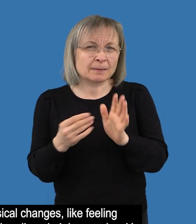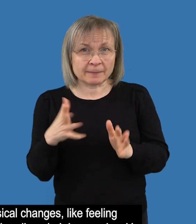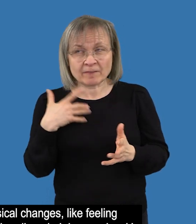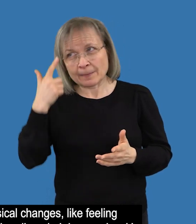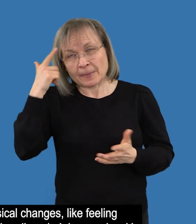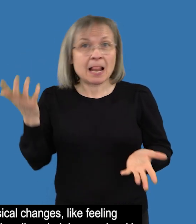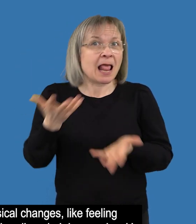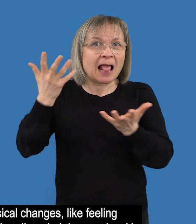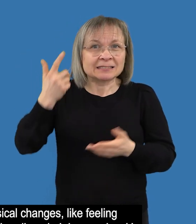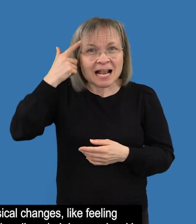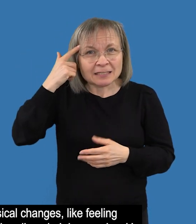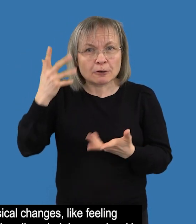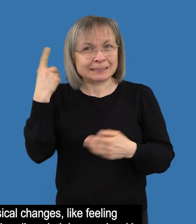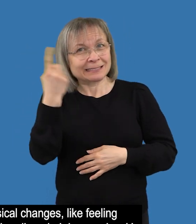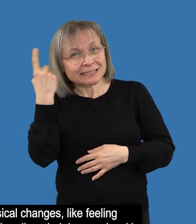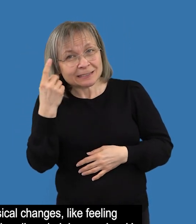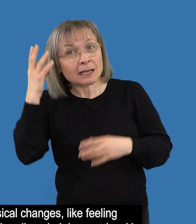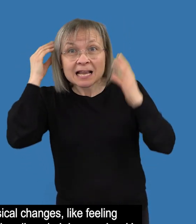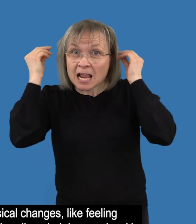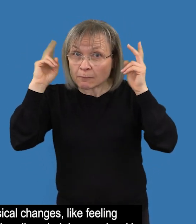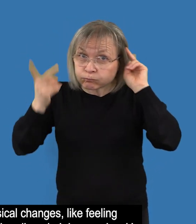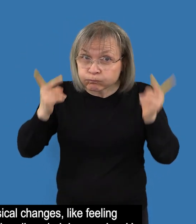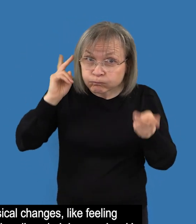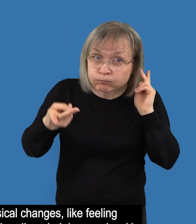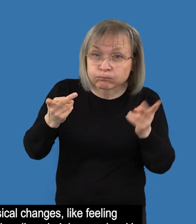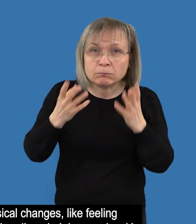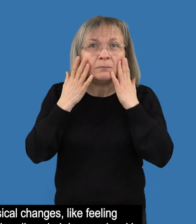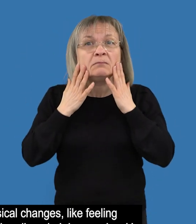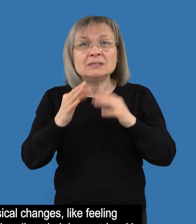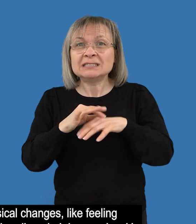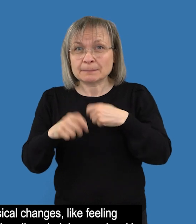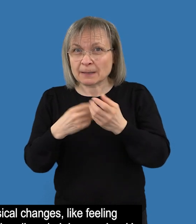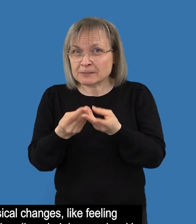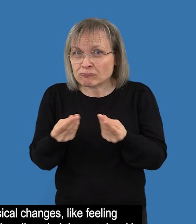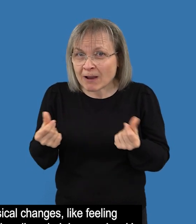Physical changes, like feeling lightheaded or dizzy, hair loss, or dry skin.